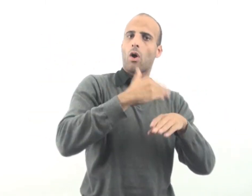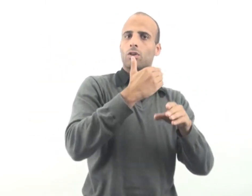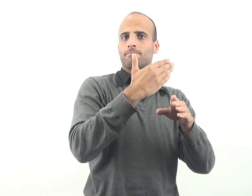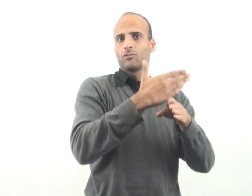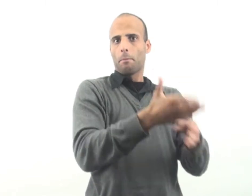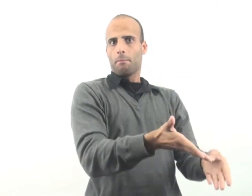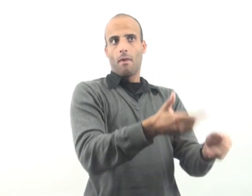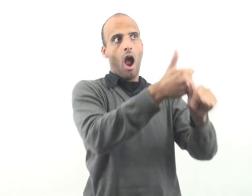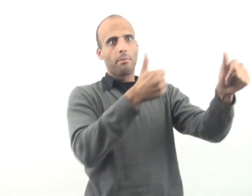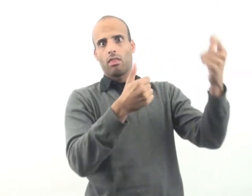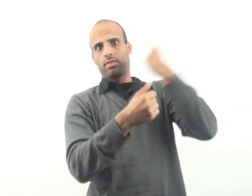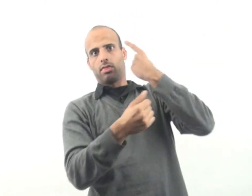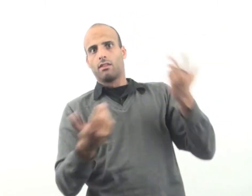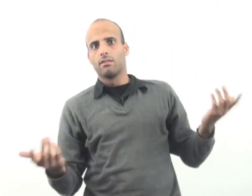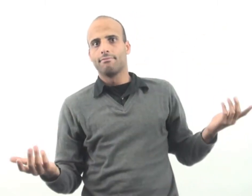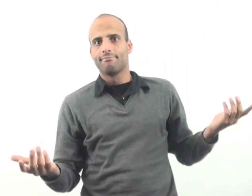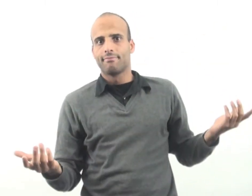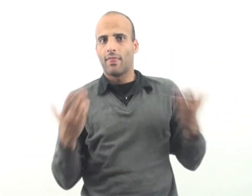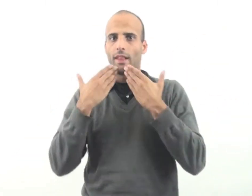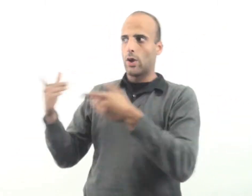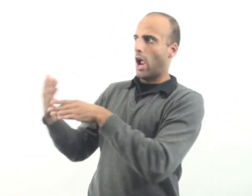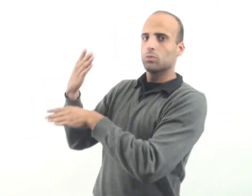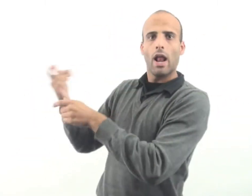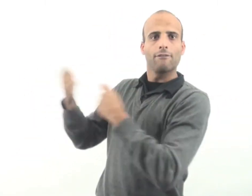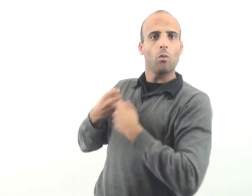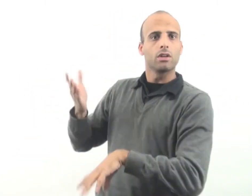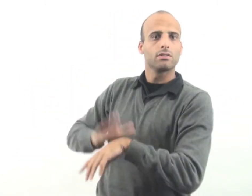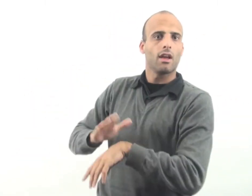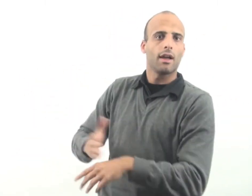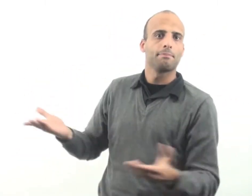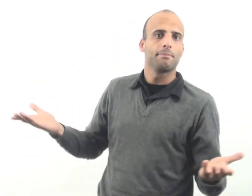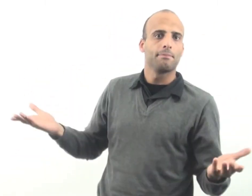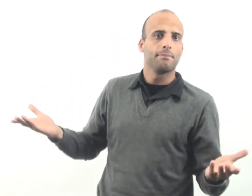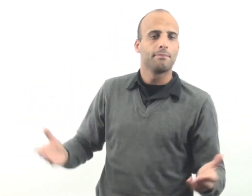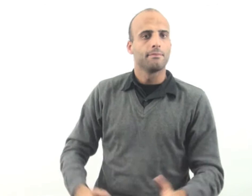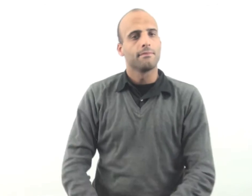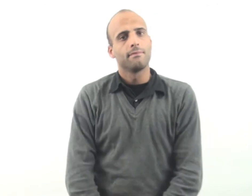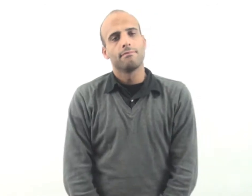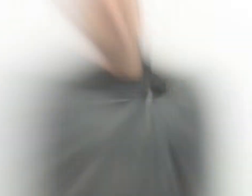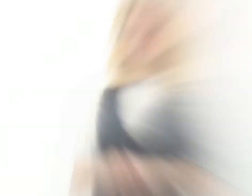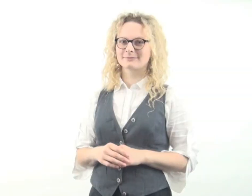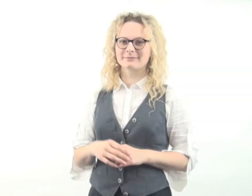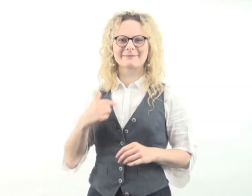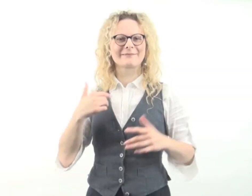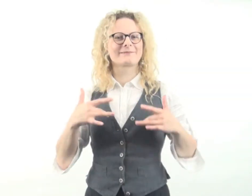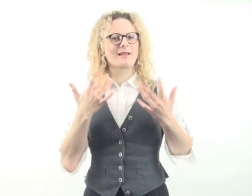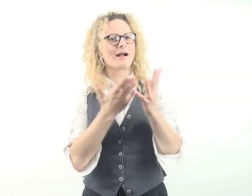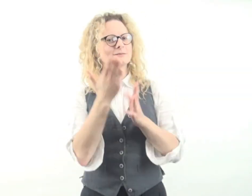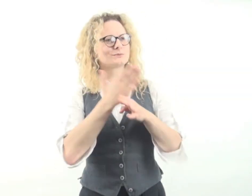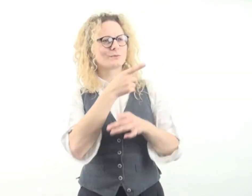up, which obviously is affecting my job. My boss isn't happy. Thanks ever so much, Access to Work, for wasting an hour. Do